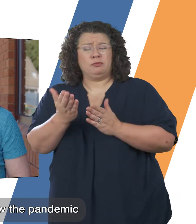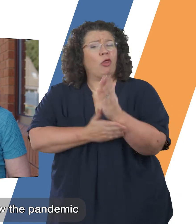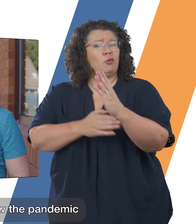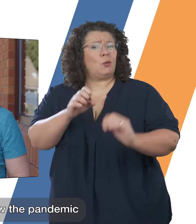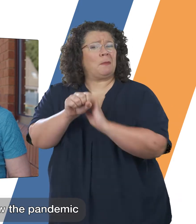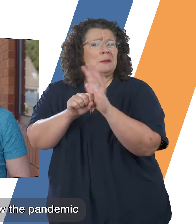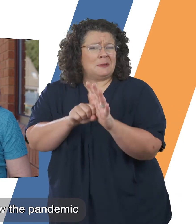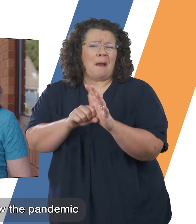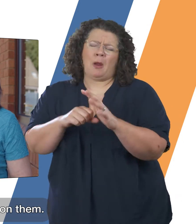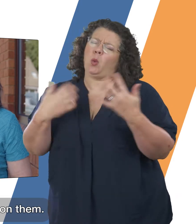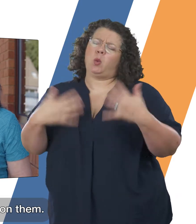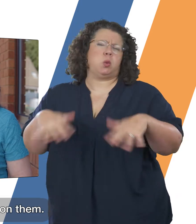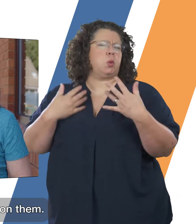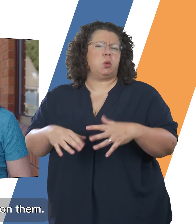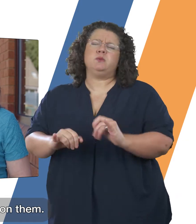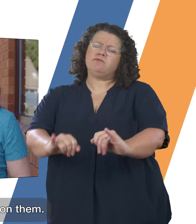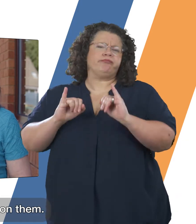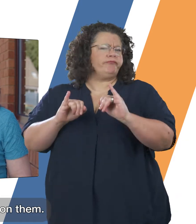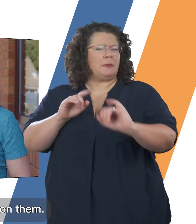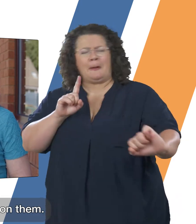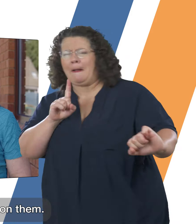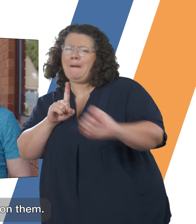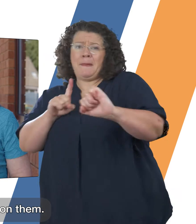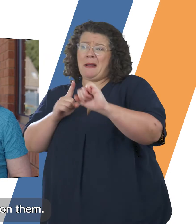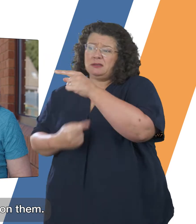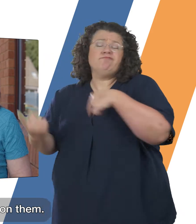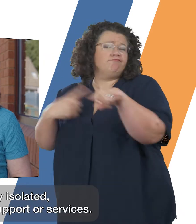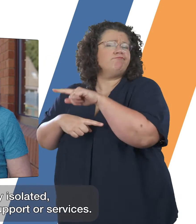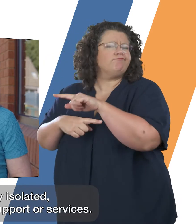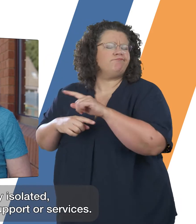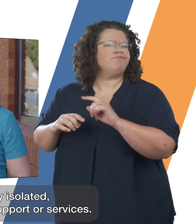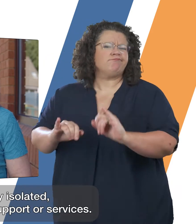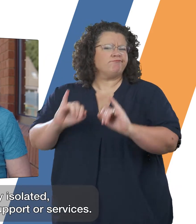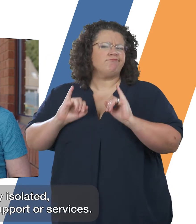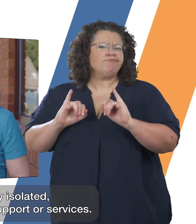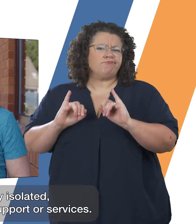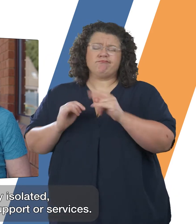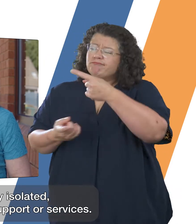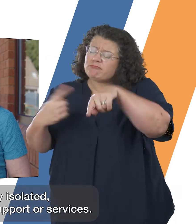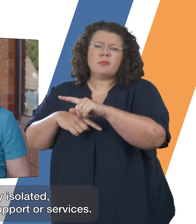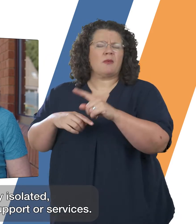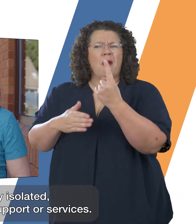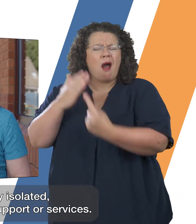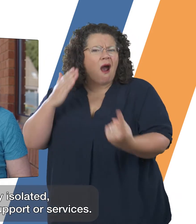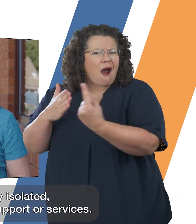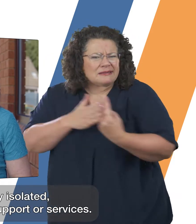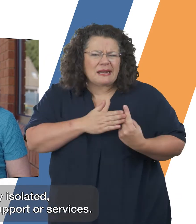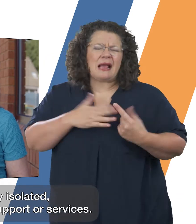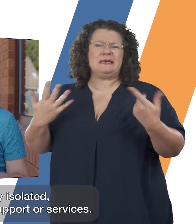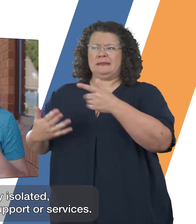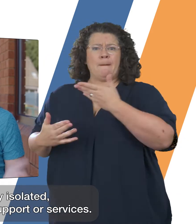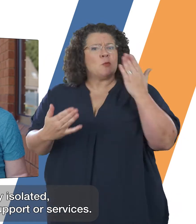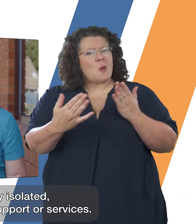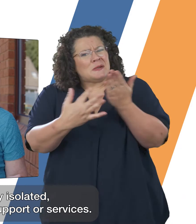the pandemic was impacting on them, and people were very isolated, didn't